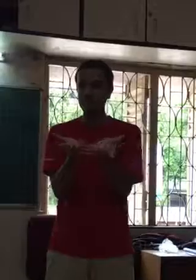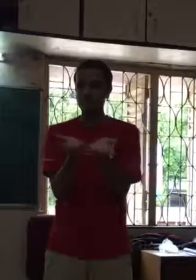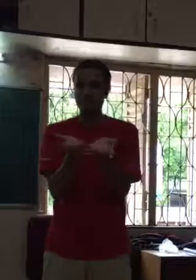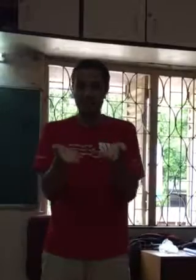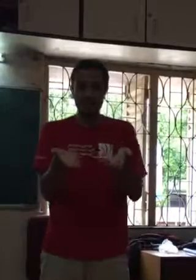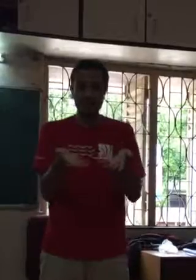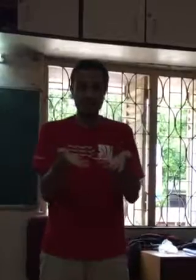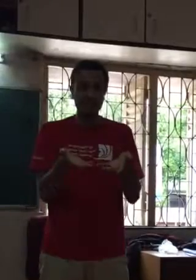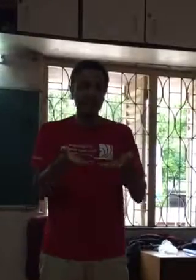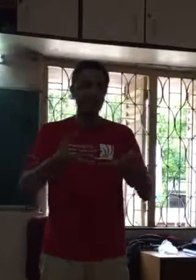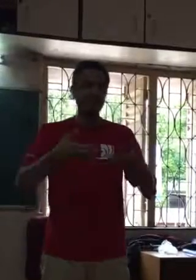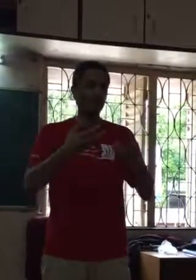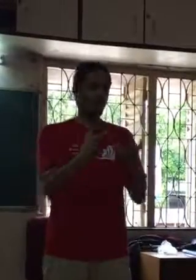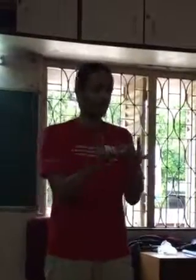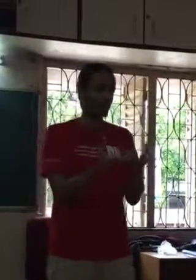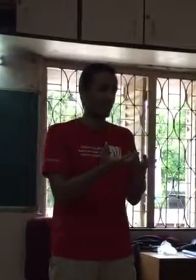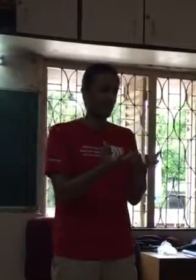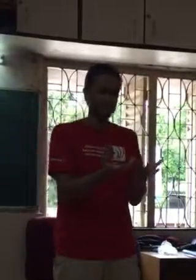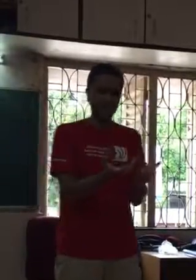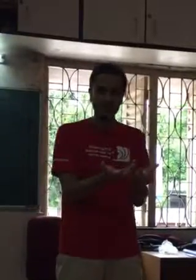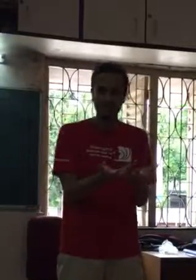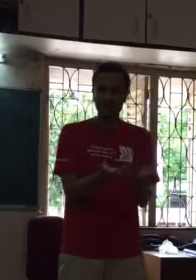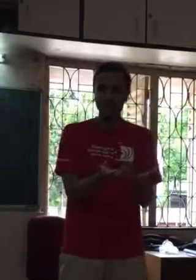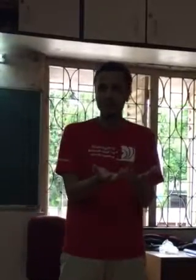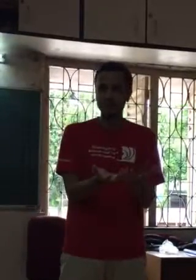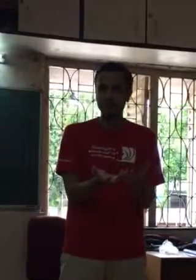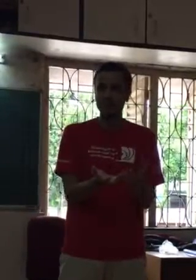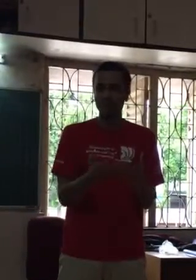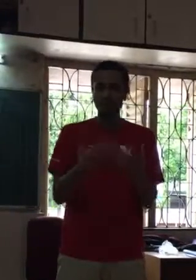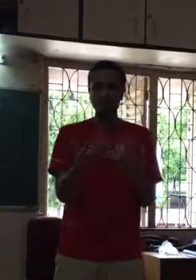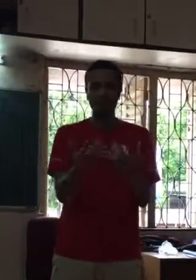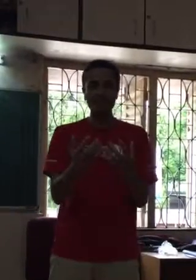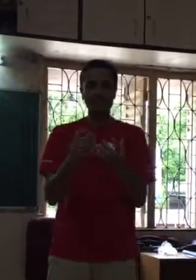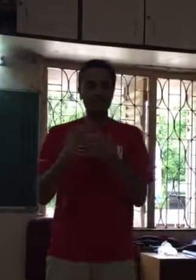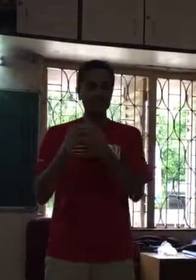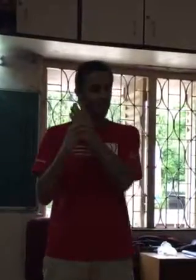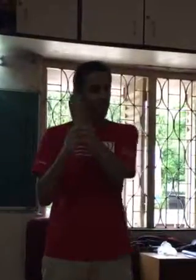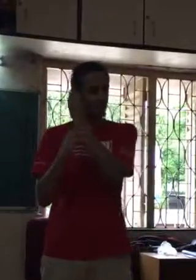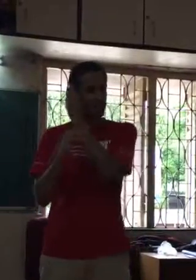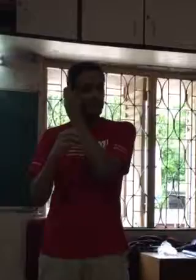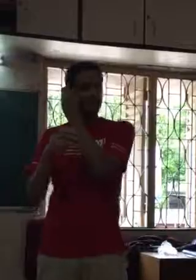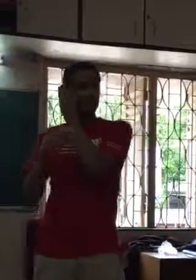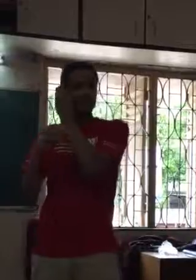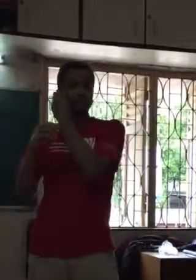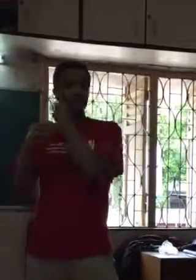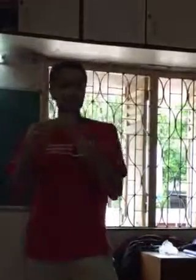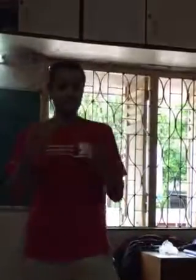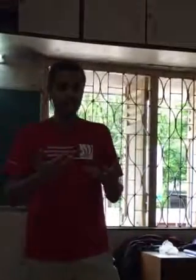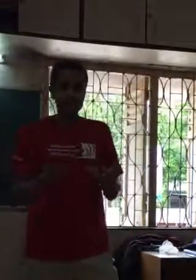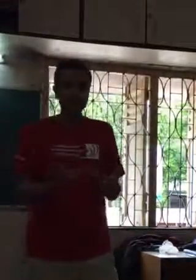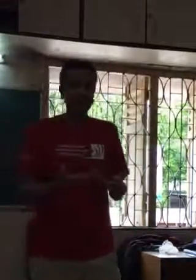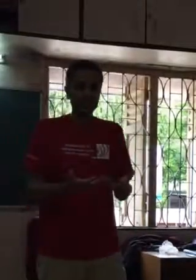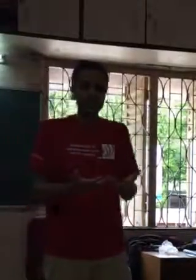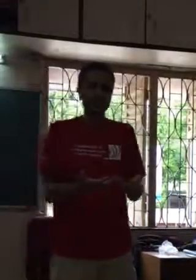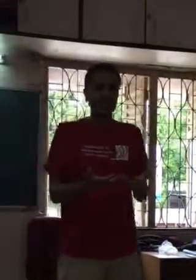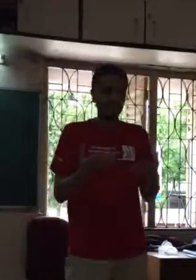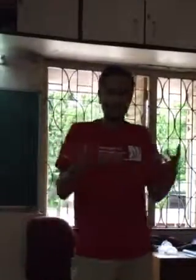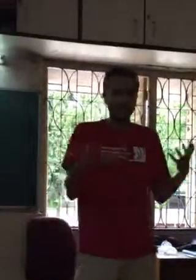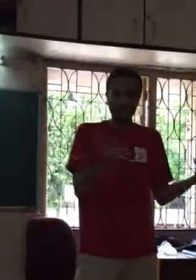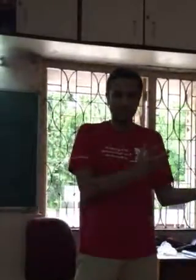people's hands holding, I guess, saplings or trees. So in my mind, that kind of represents people working together, because it's not going to be